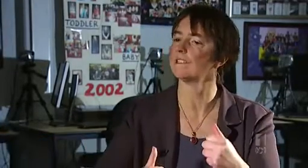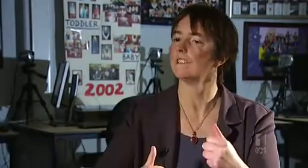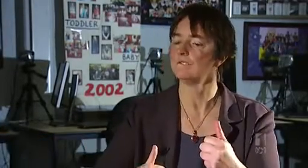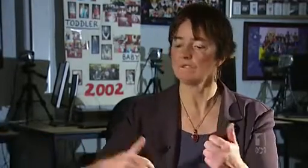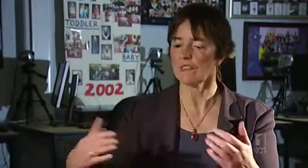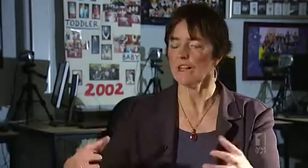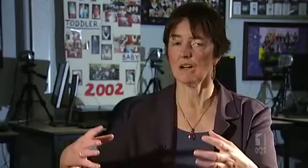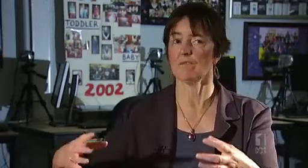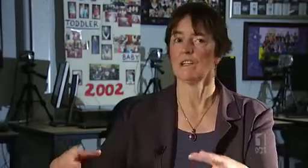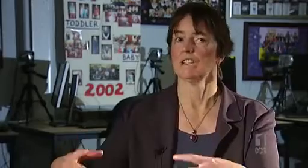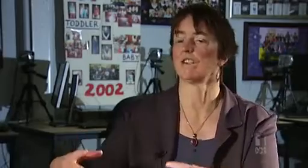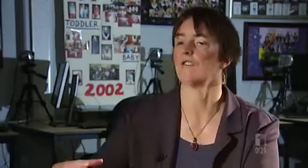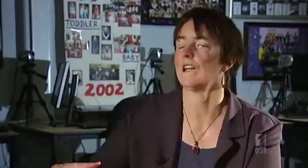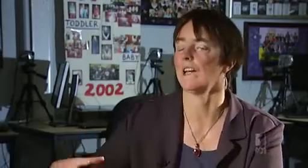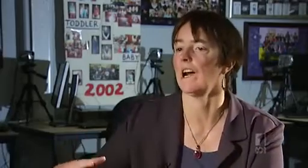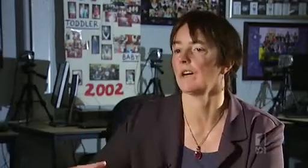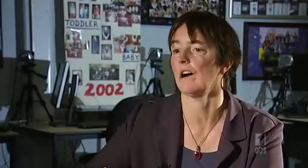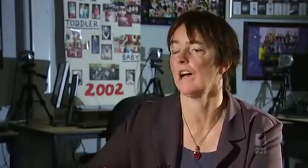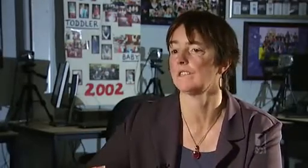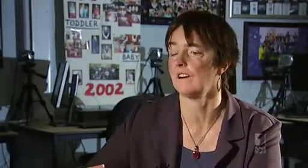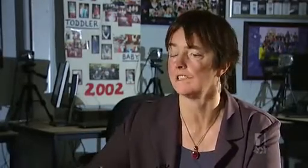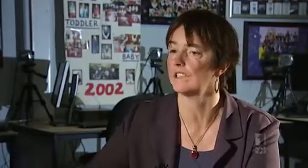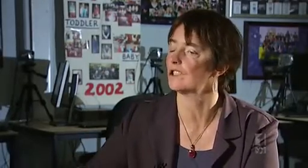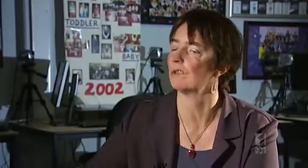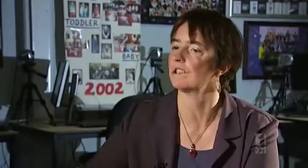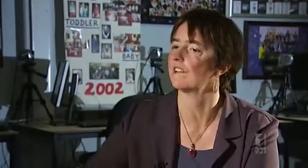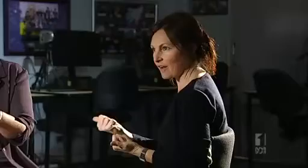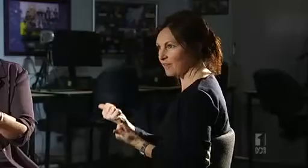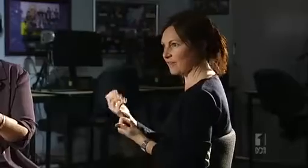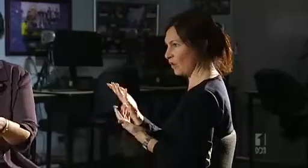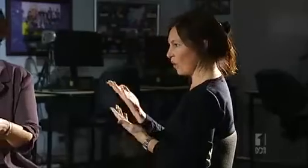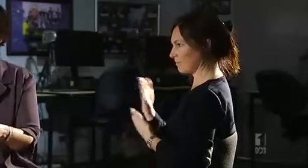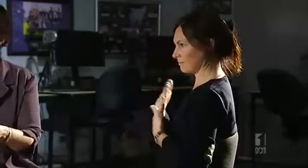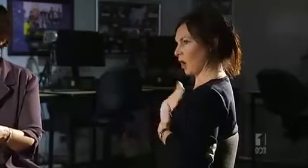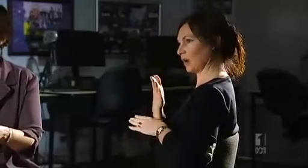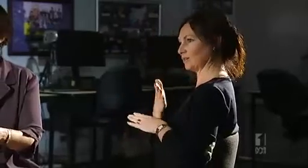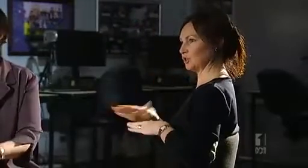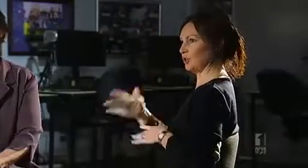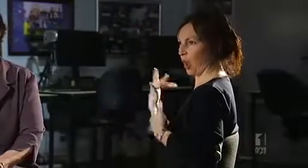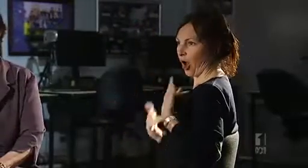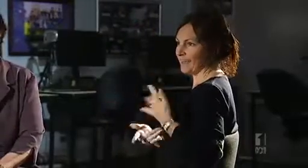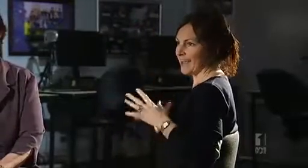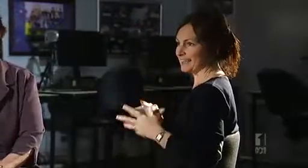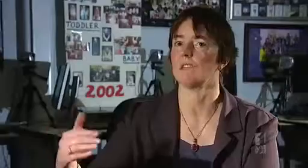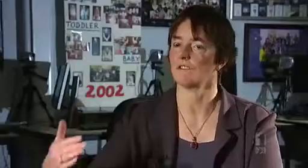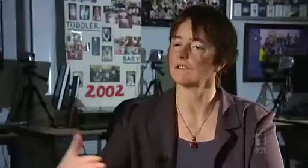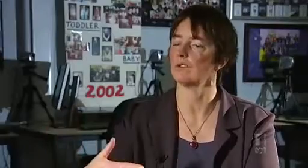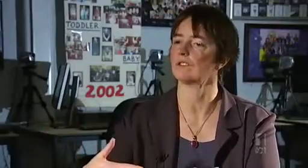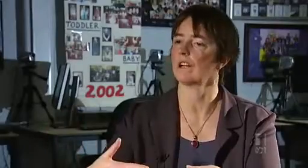meetings. It's already quite hard to find an interpreter. There's just not enough of them available. If this course